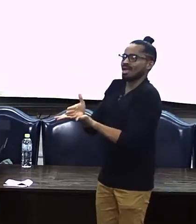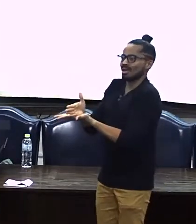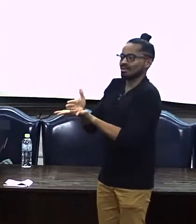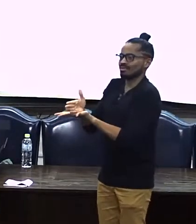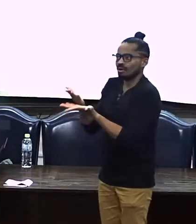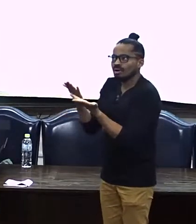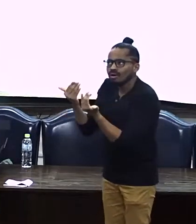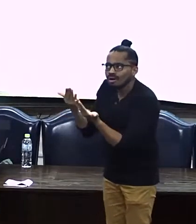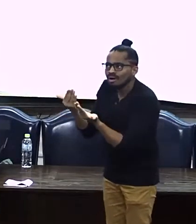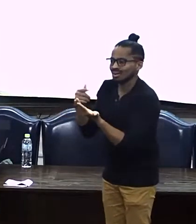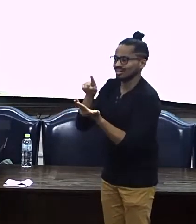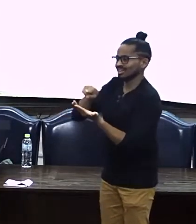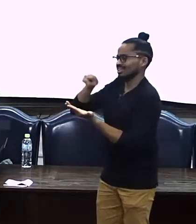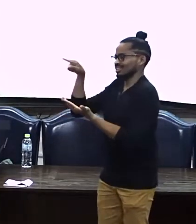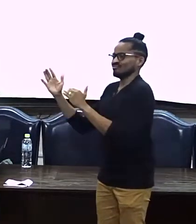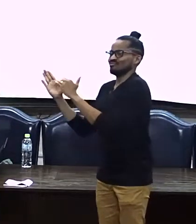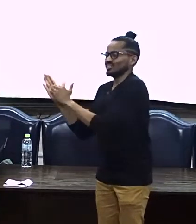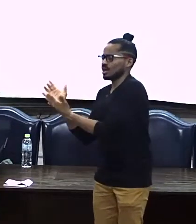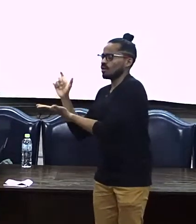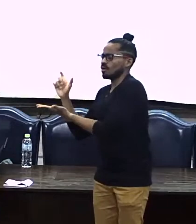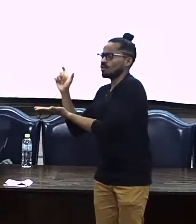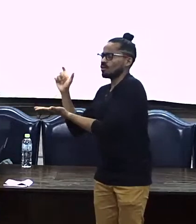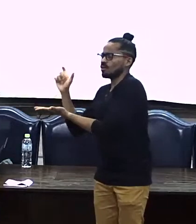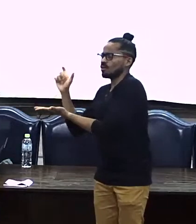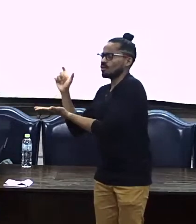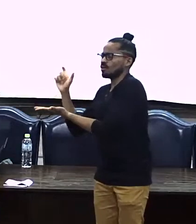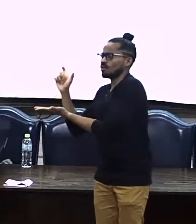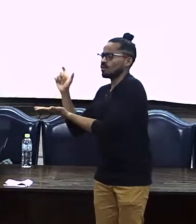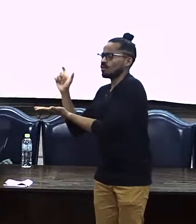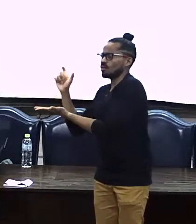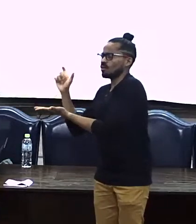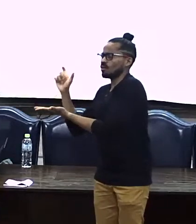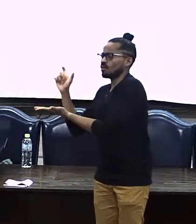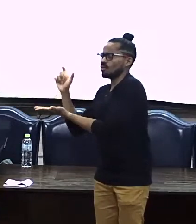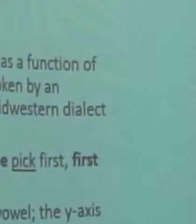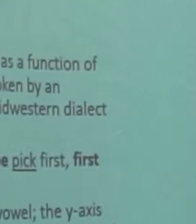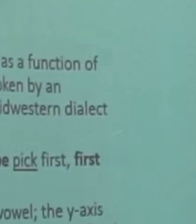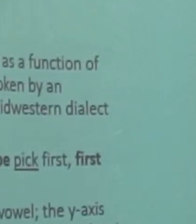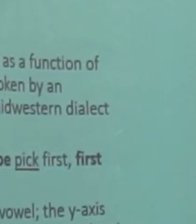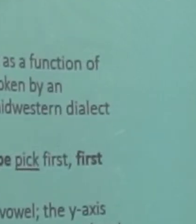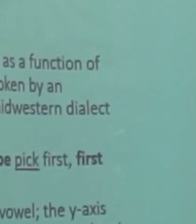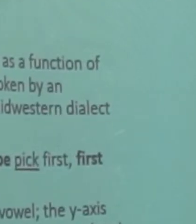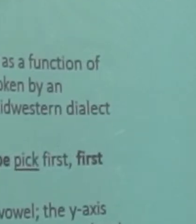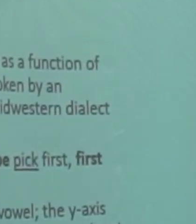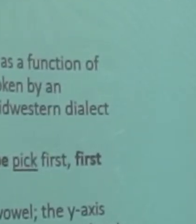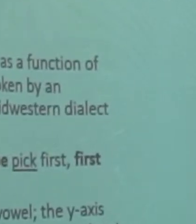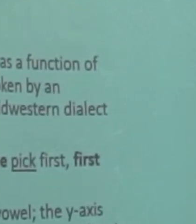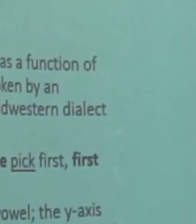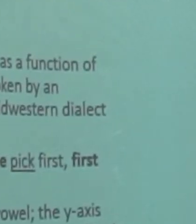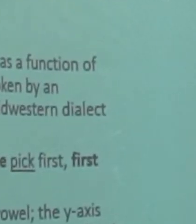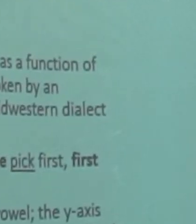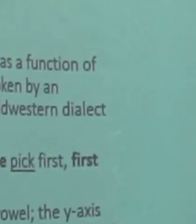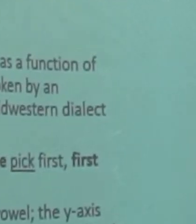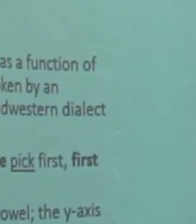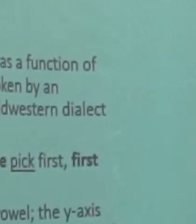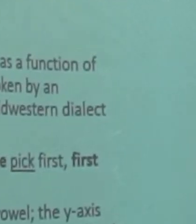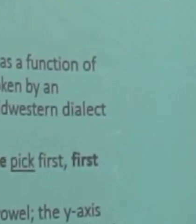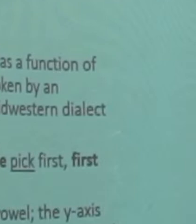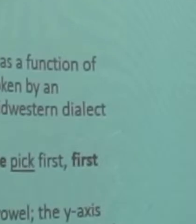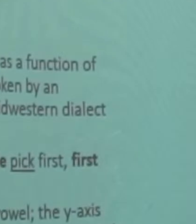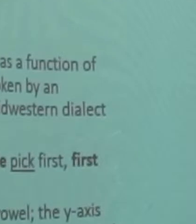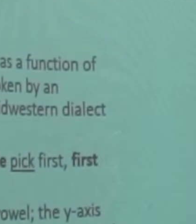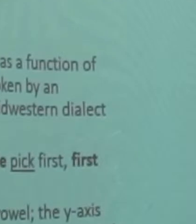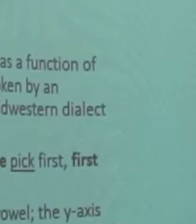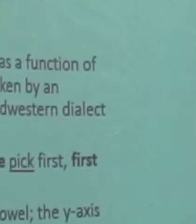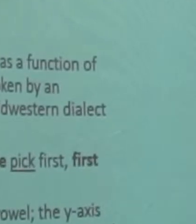first, type pick first type pick. So we want to know how the vowel height